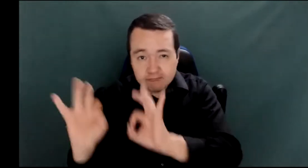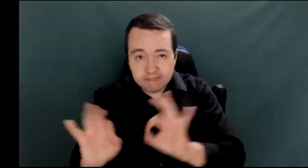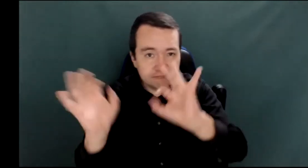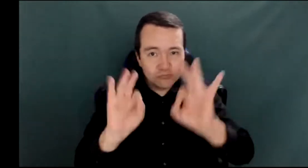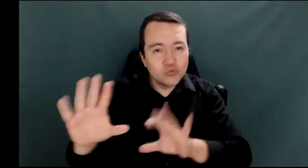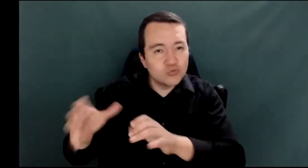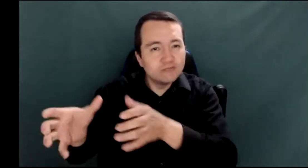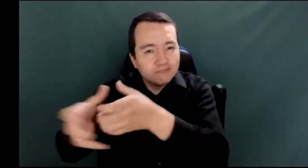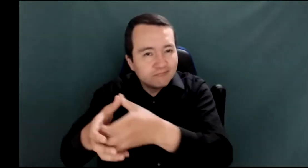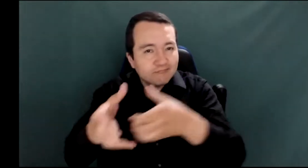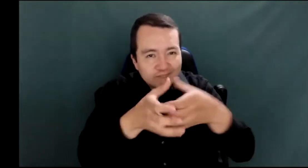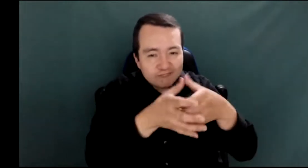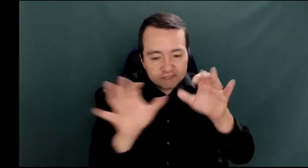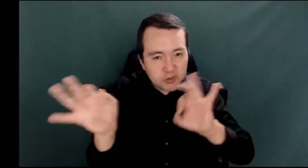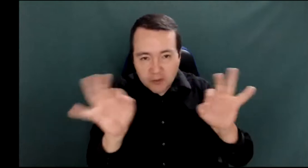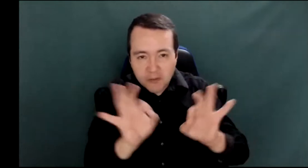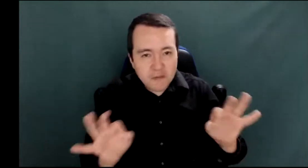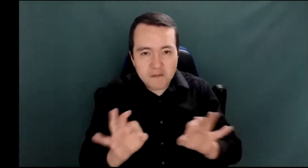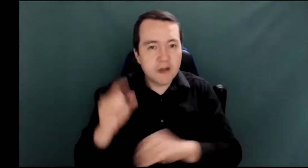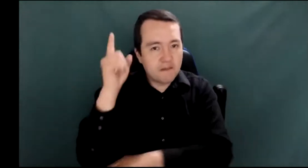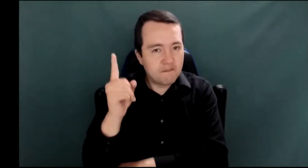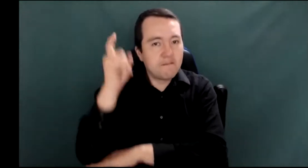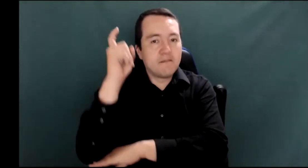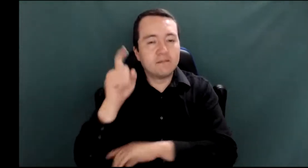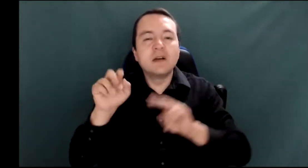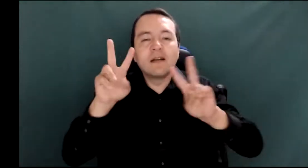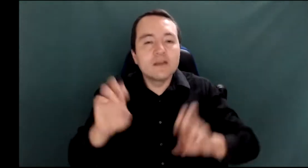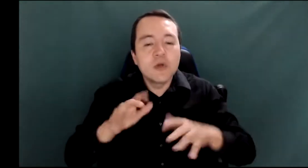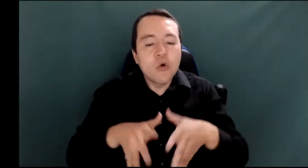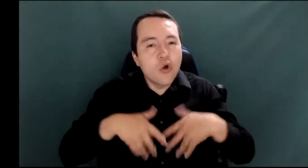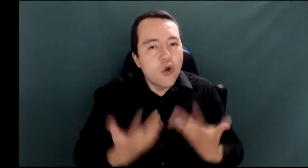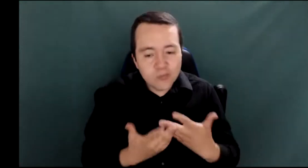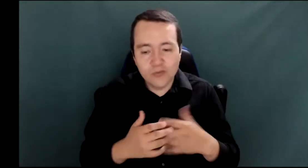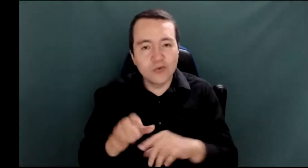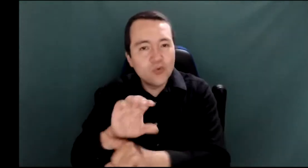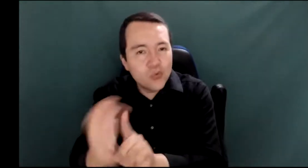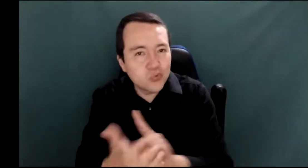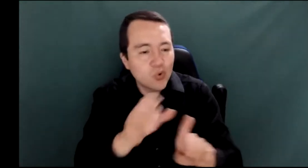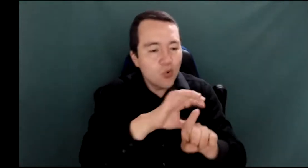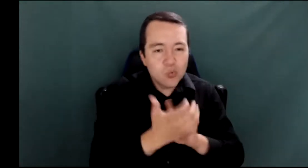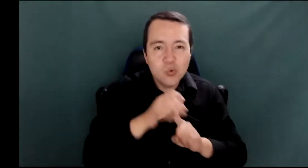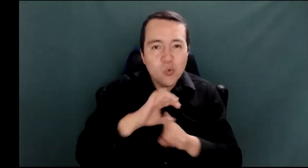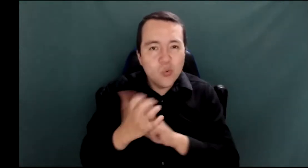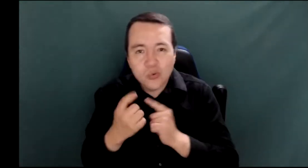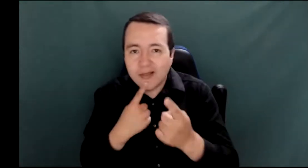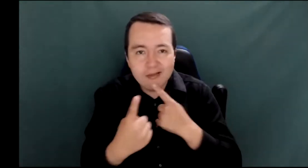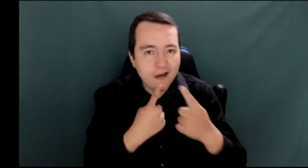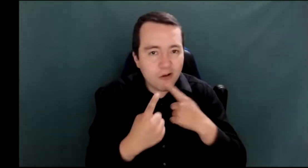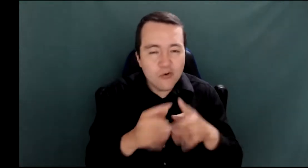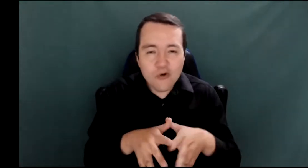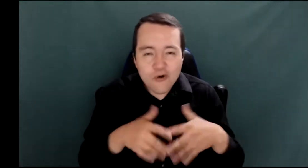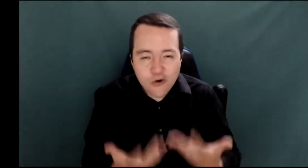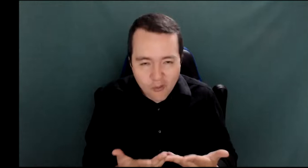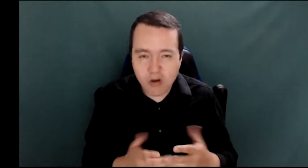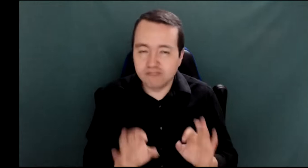this very important event, the launching of a methodology for intercultural dialogue. It is